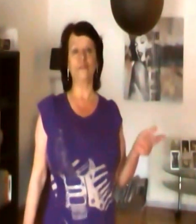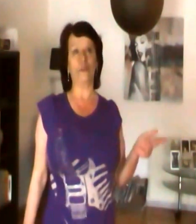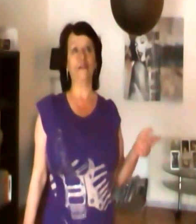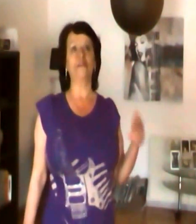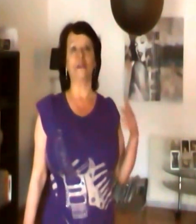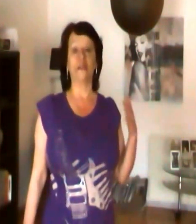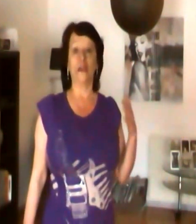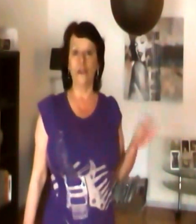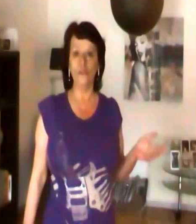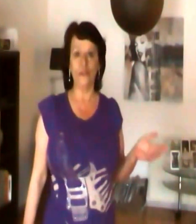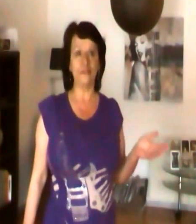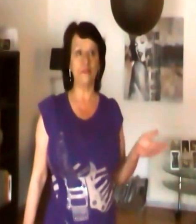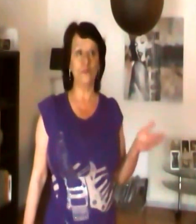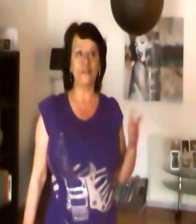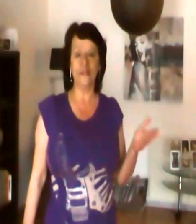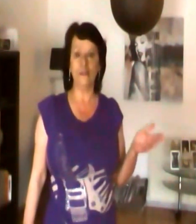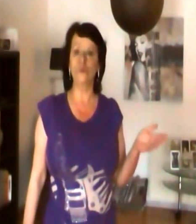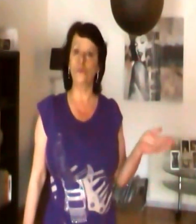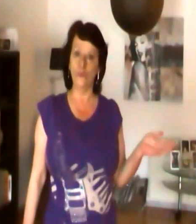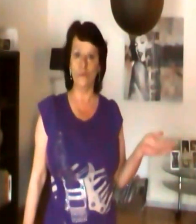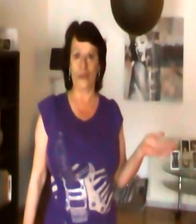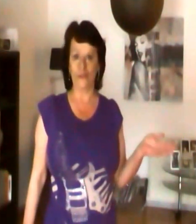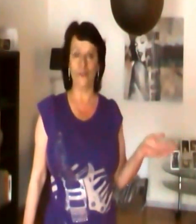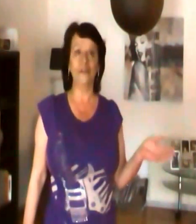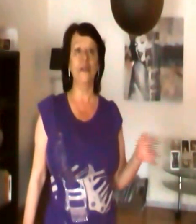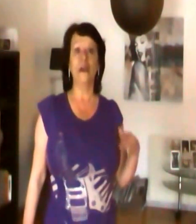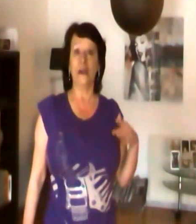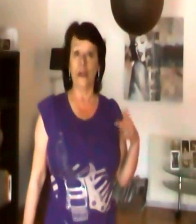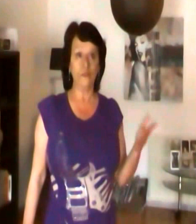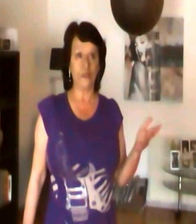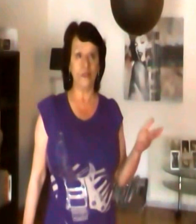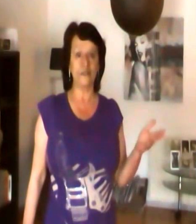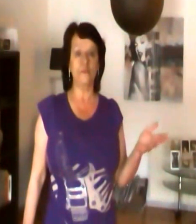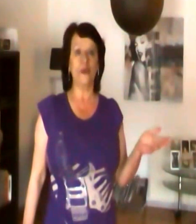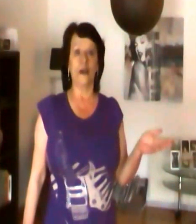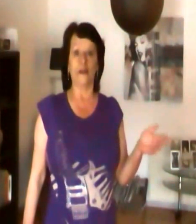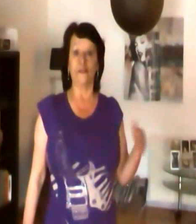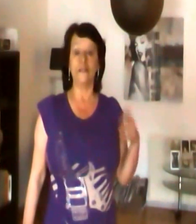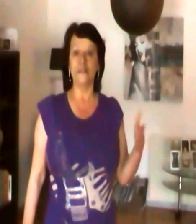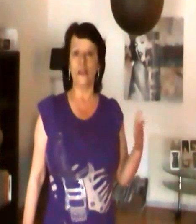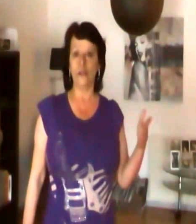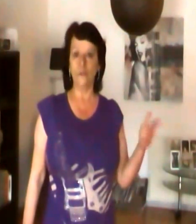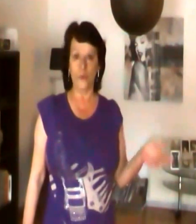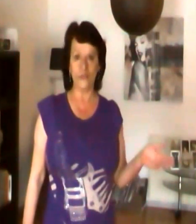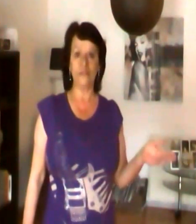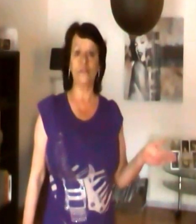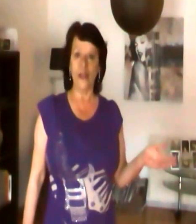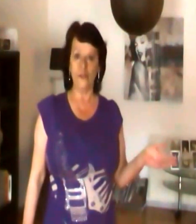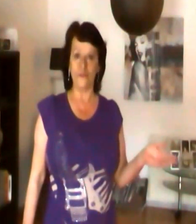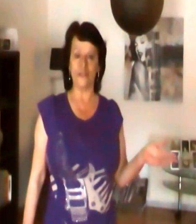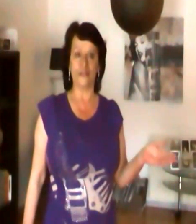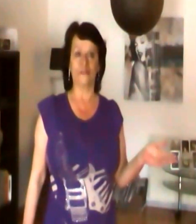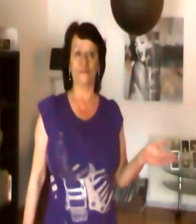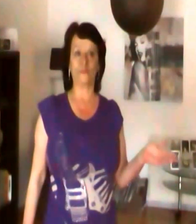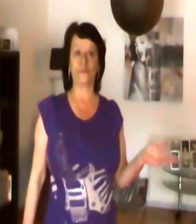disregarding the fact that atheism doesn't have to prove anything, atheism doesn't have any positive claims.